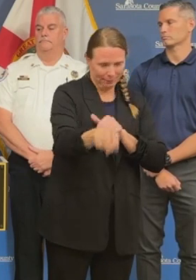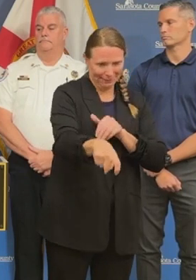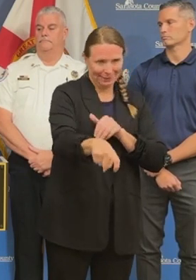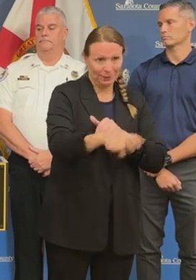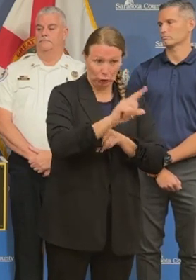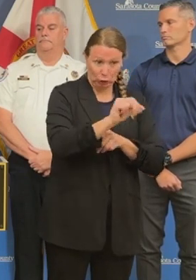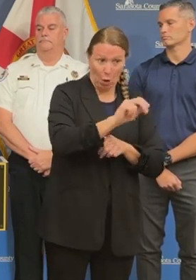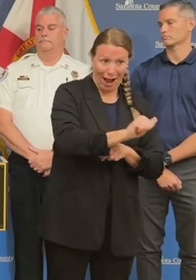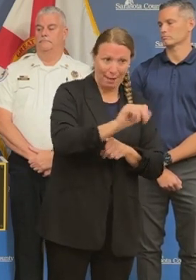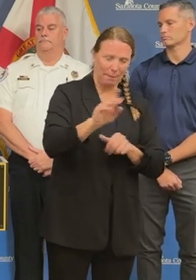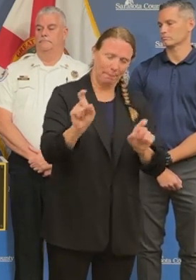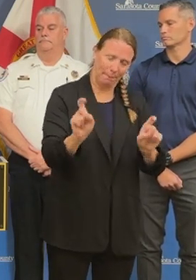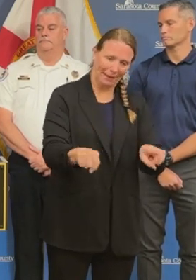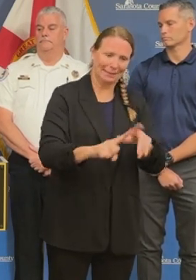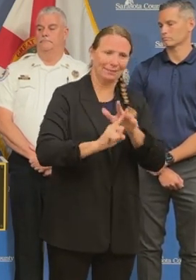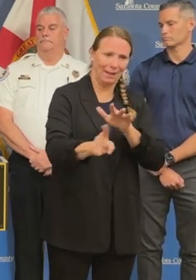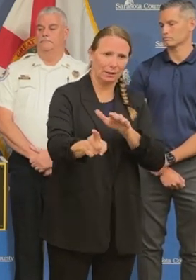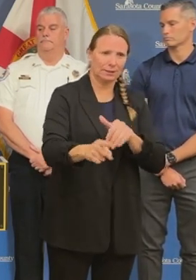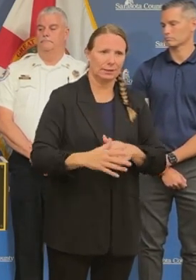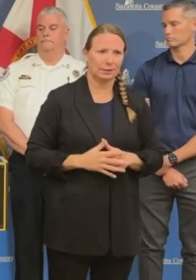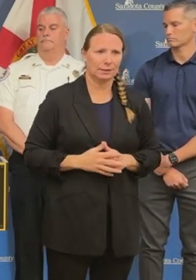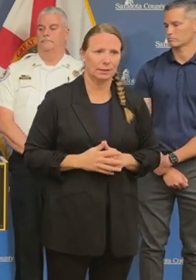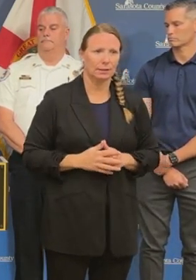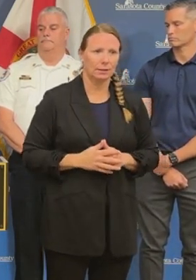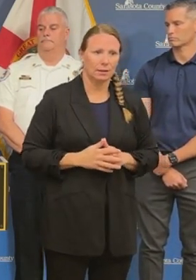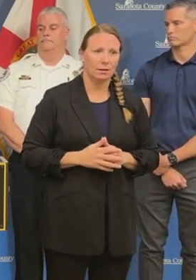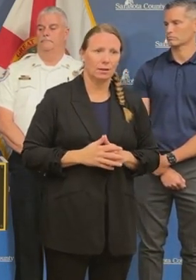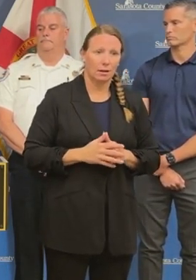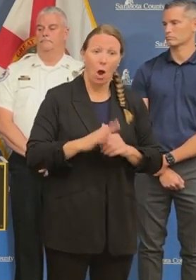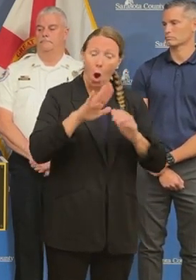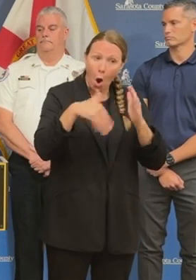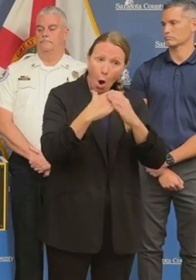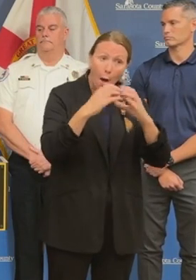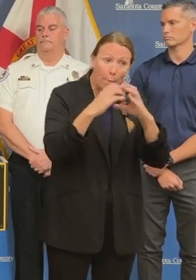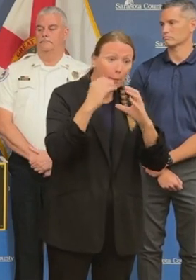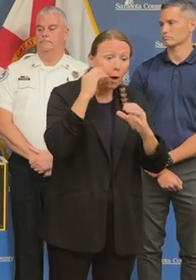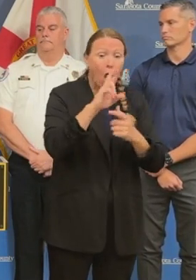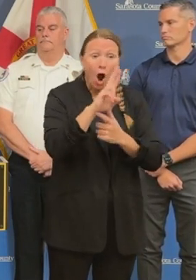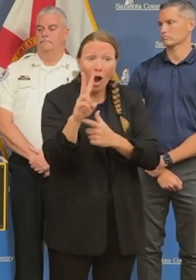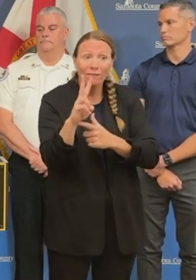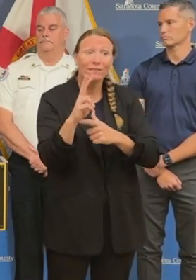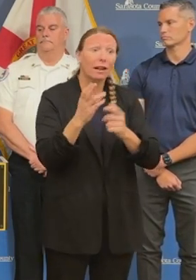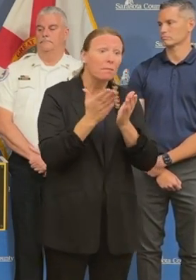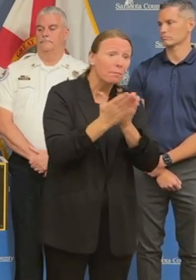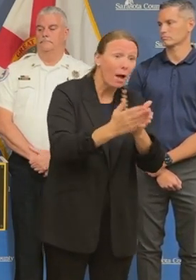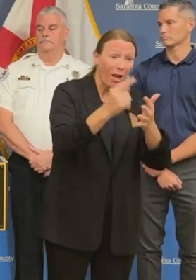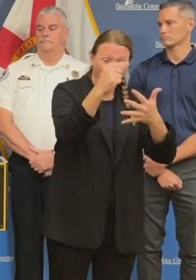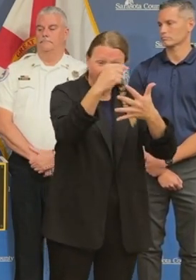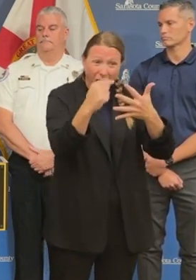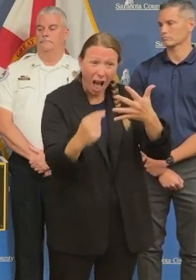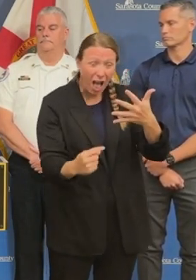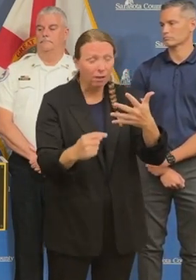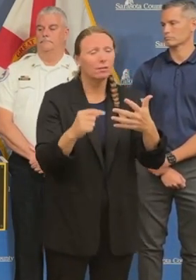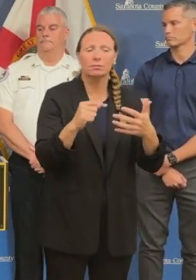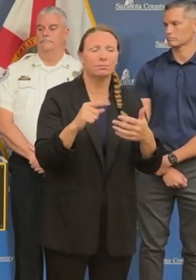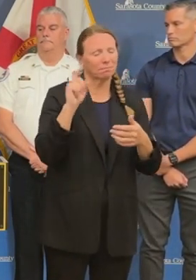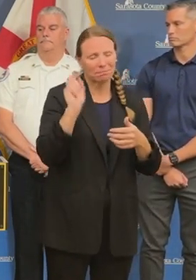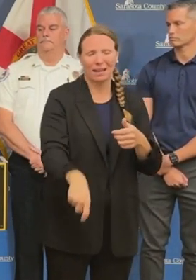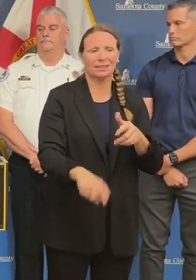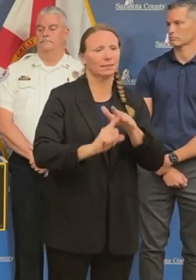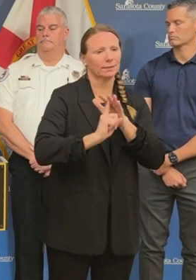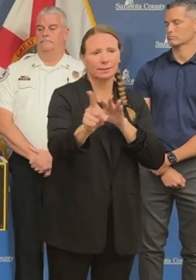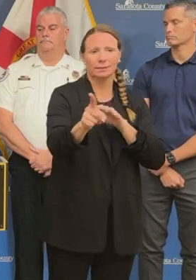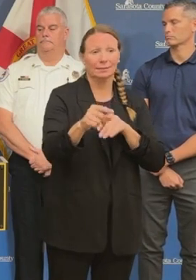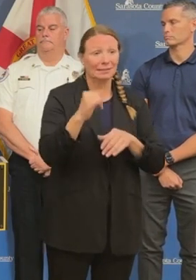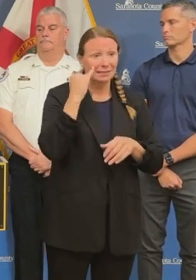that's level A, level B, all mobile manufactured homes, people living on boats. So if that's you, we need you to